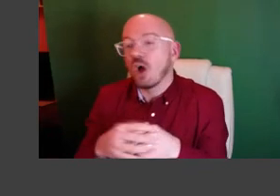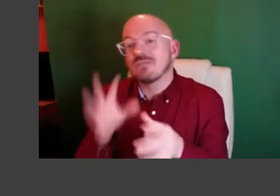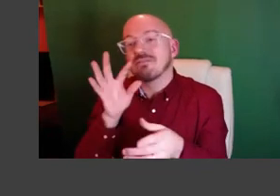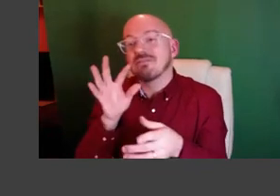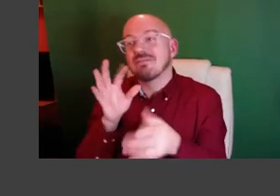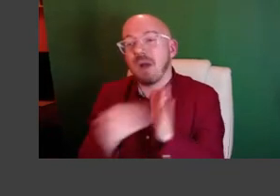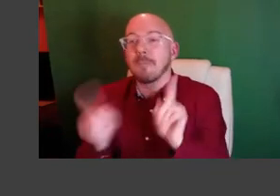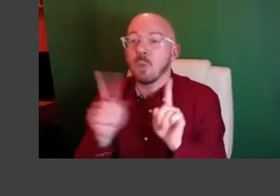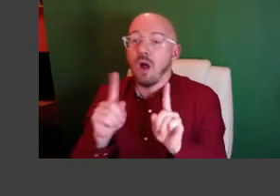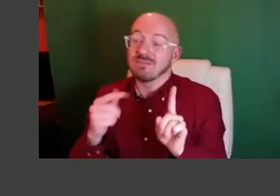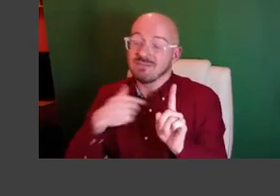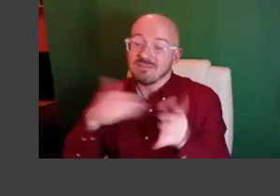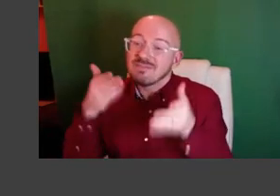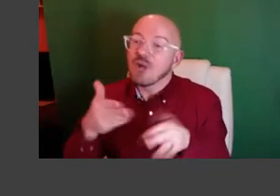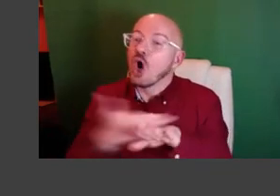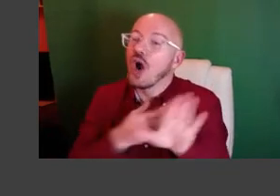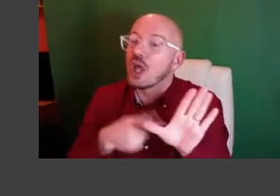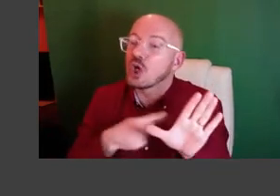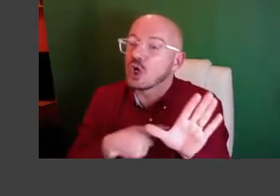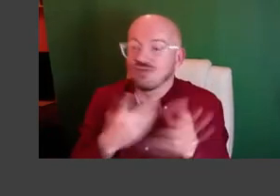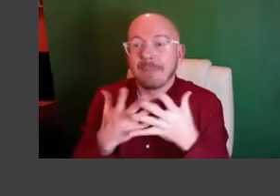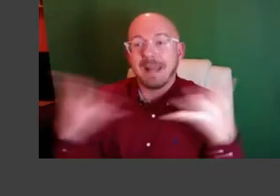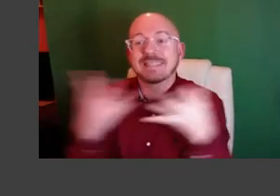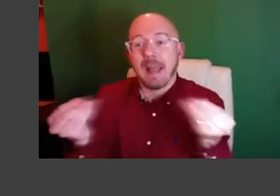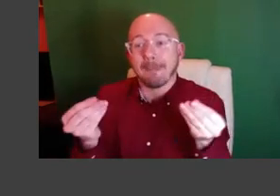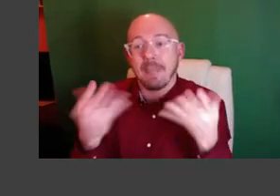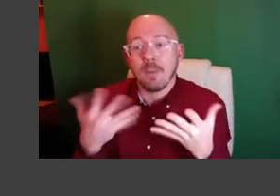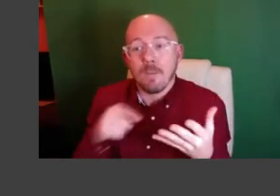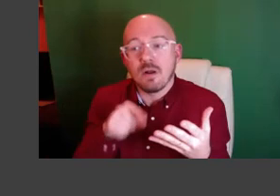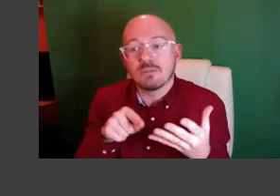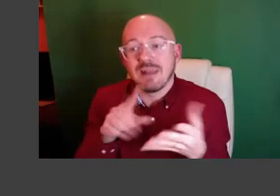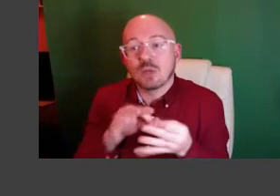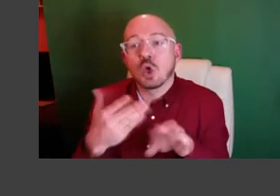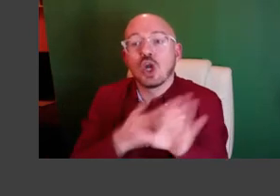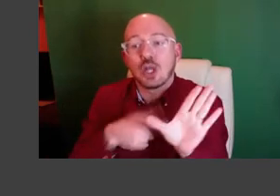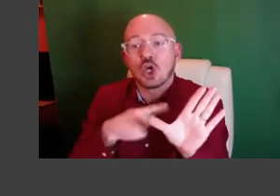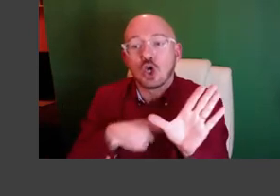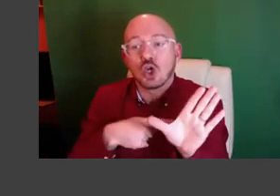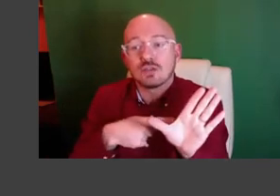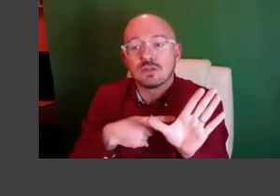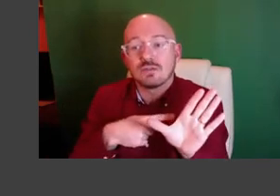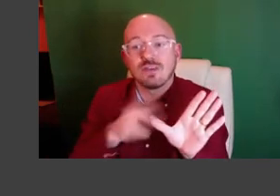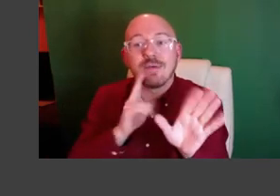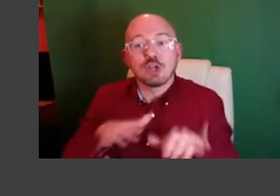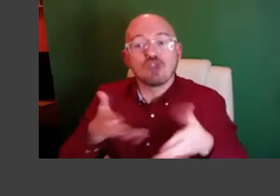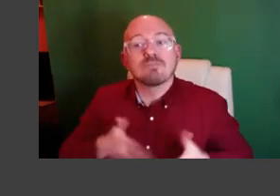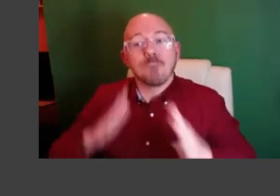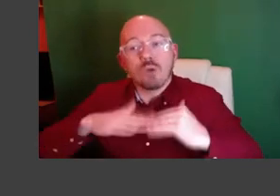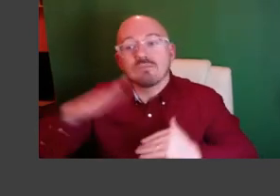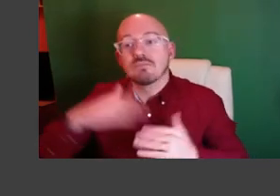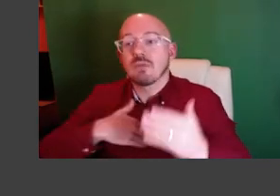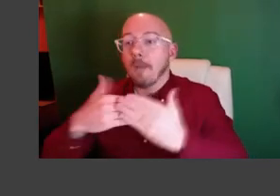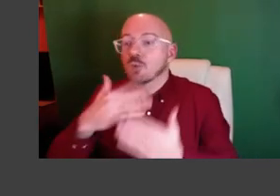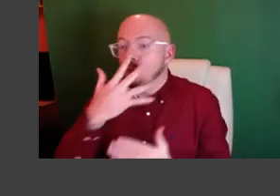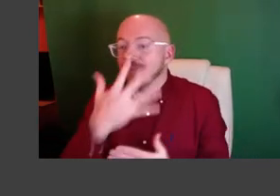provide some of our findings, which might bring more focus on deaf education, and especially the